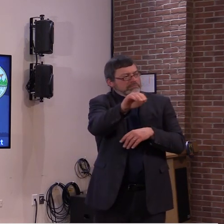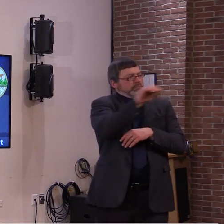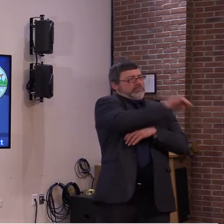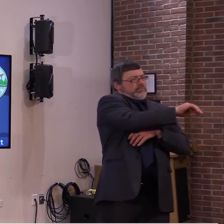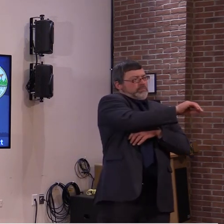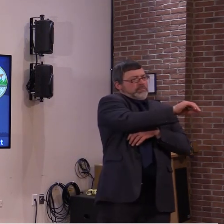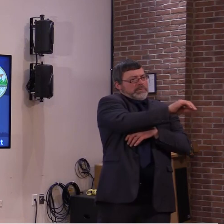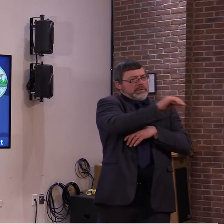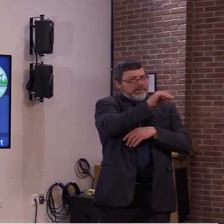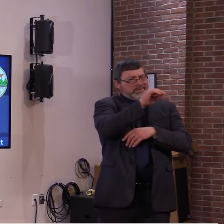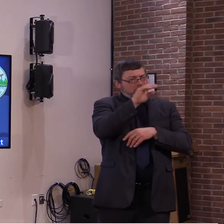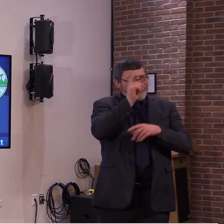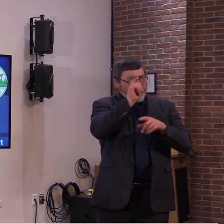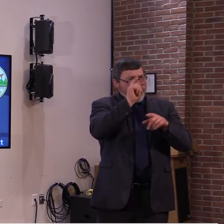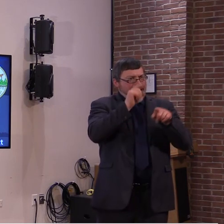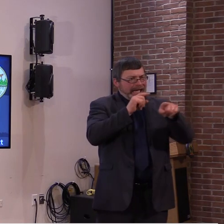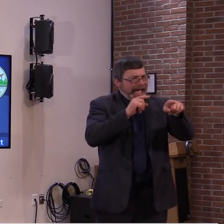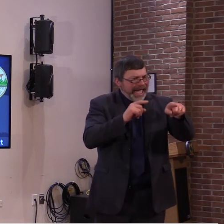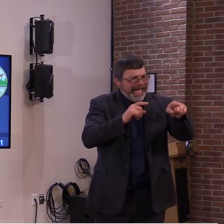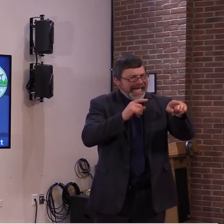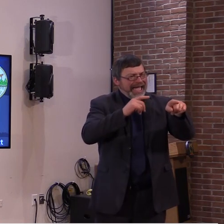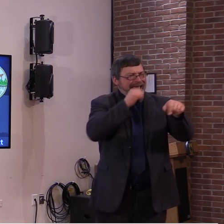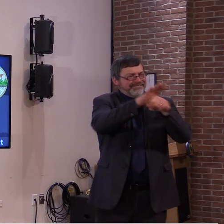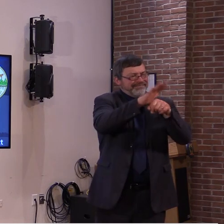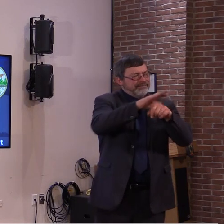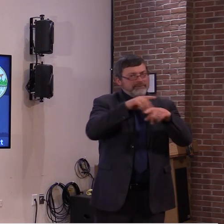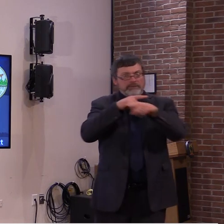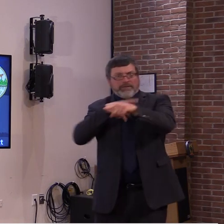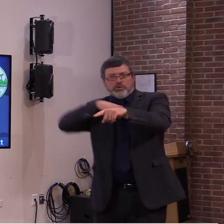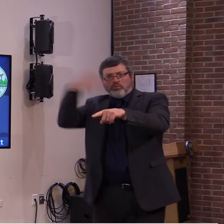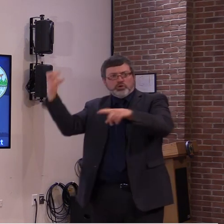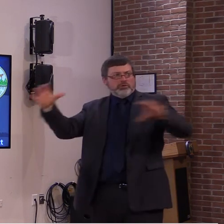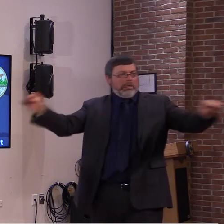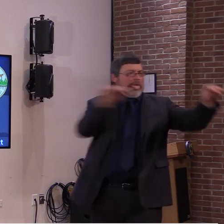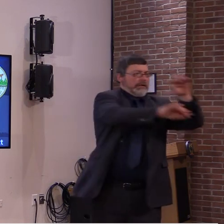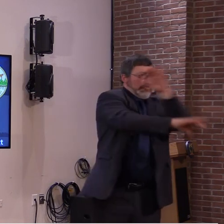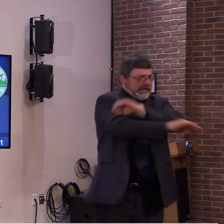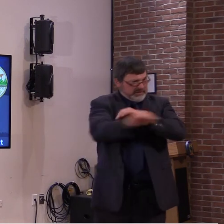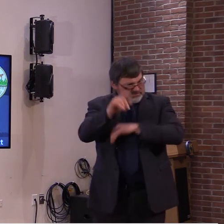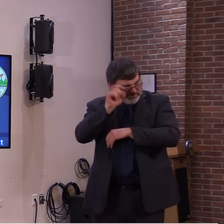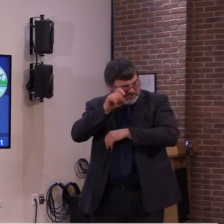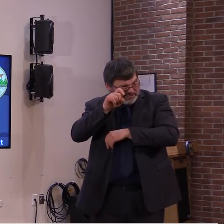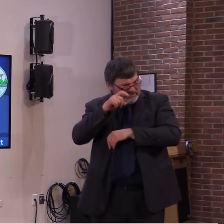on. Yeah, if it goes below 3,900 on our annual,